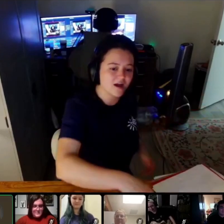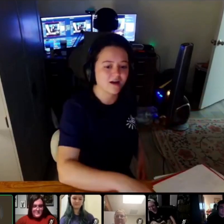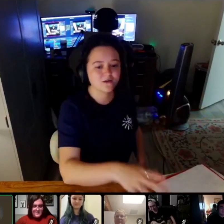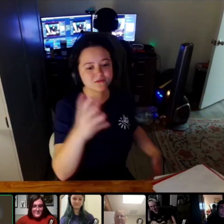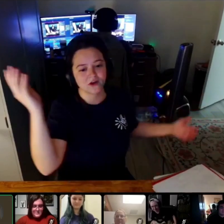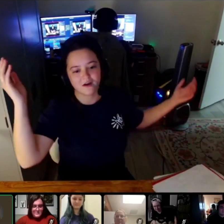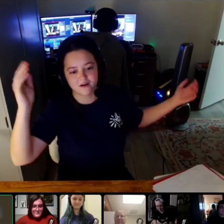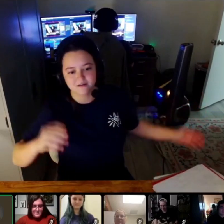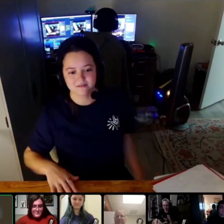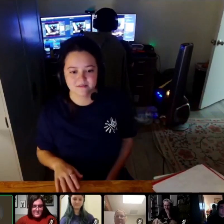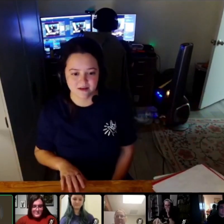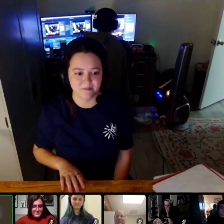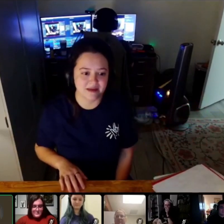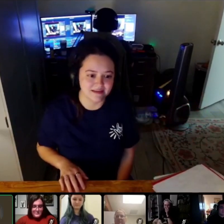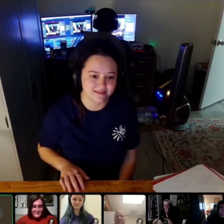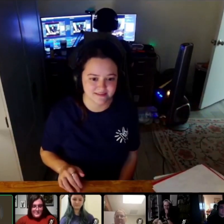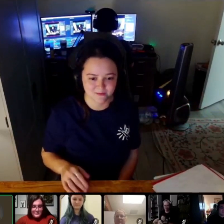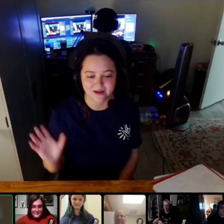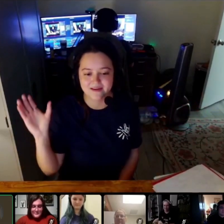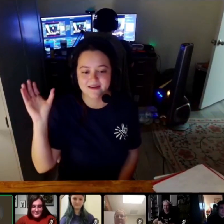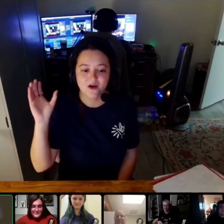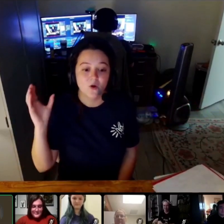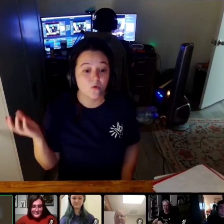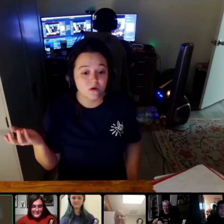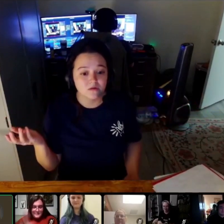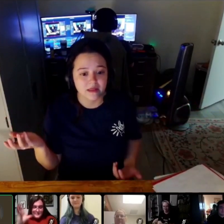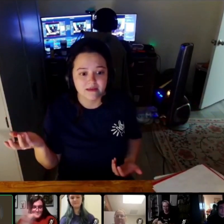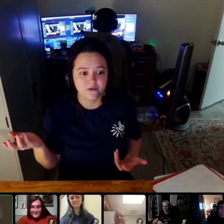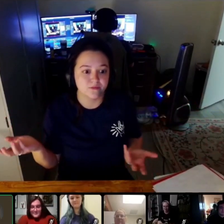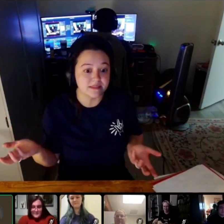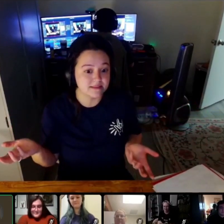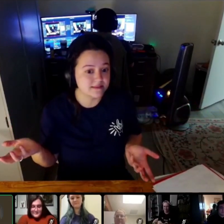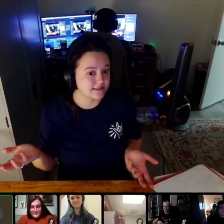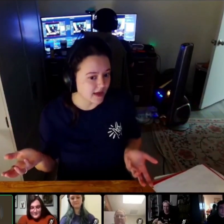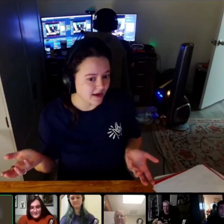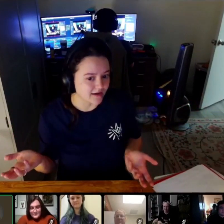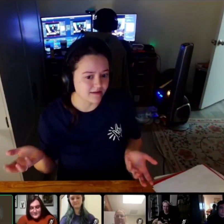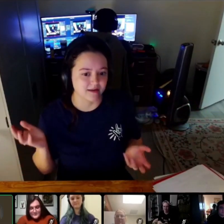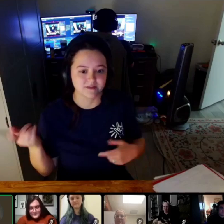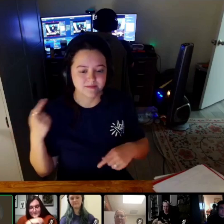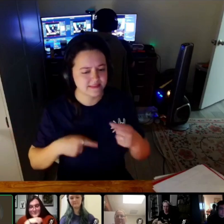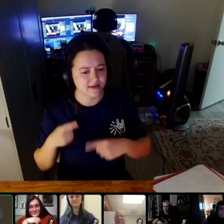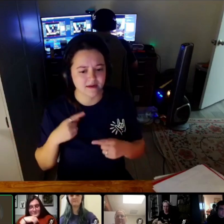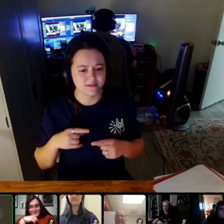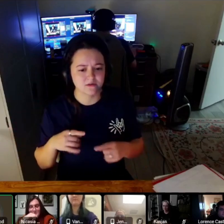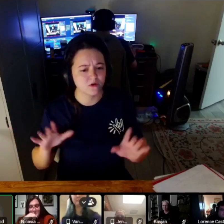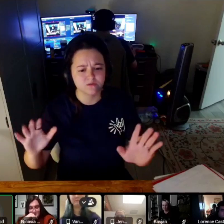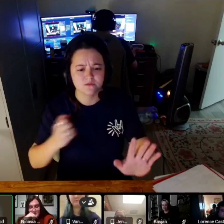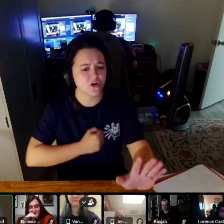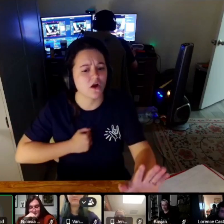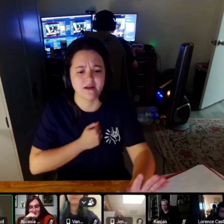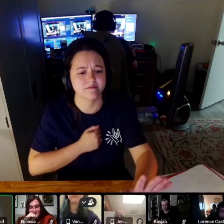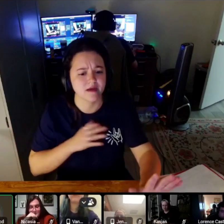oh, darn, I missed, right? Or, like, you missed the sign. Like, if somebody's signing to you, oh, sorry,